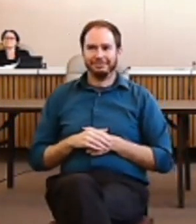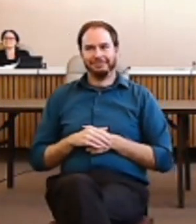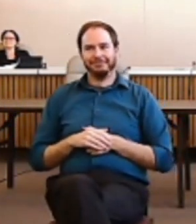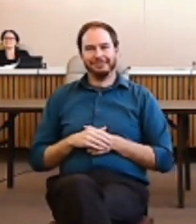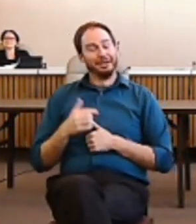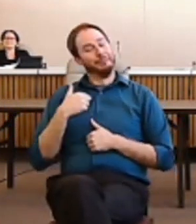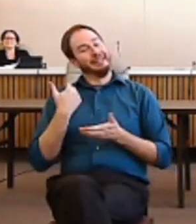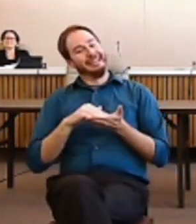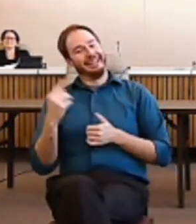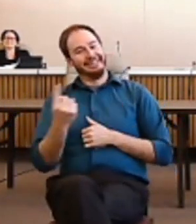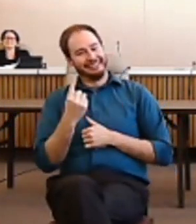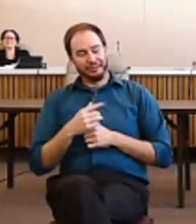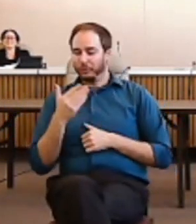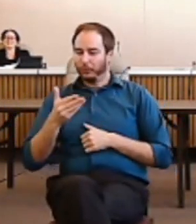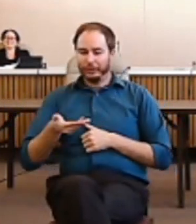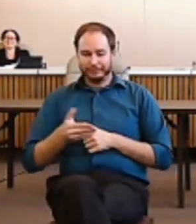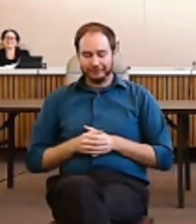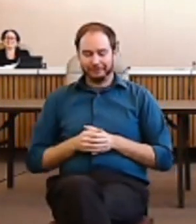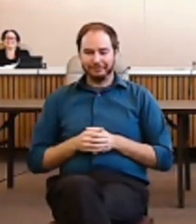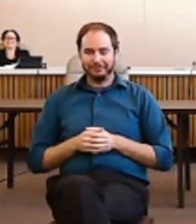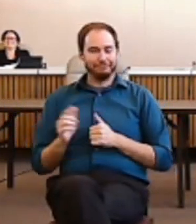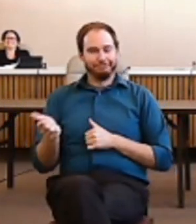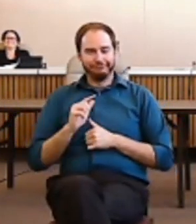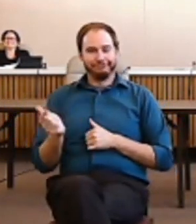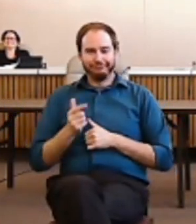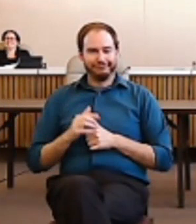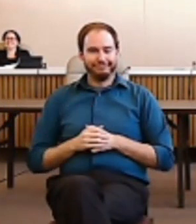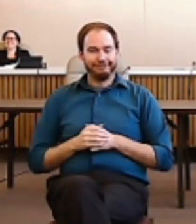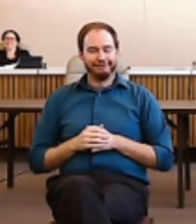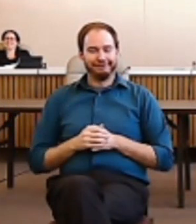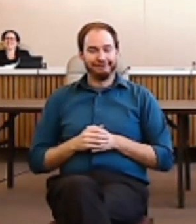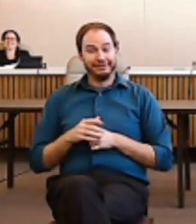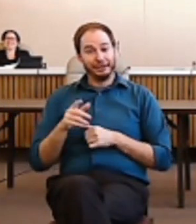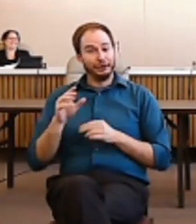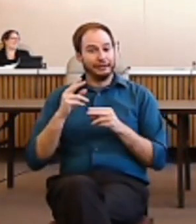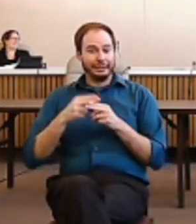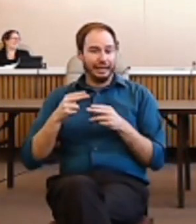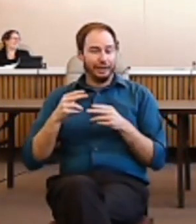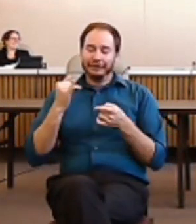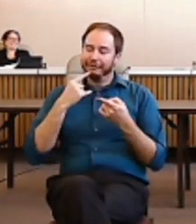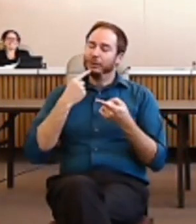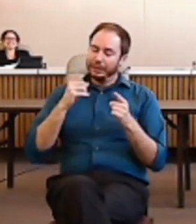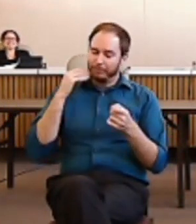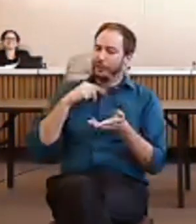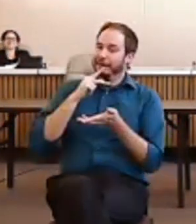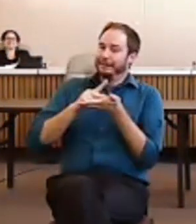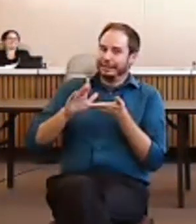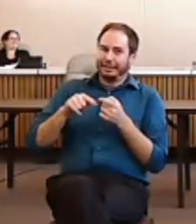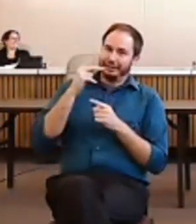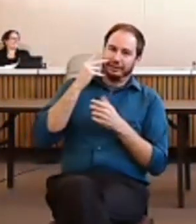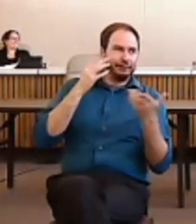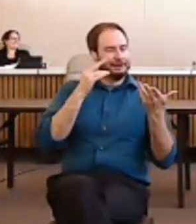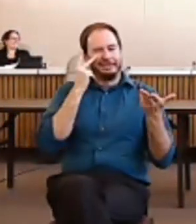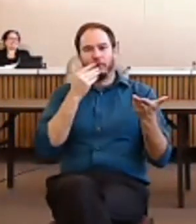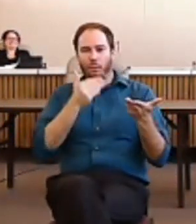It's me again. Well, you gotta say Cindy your- Wallace. I know, but she still has to state because our town clerks